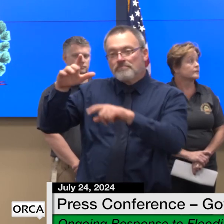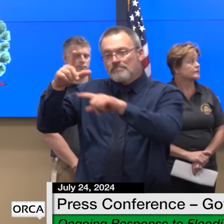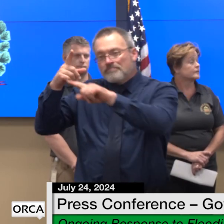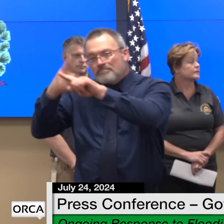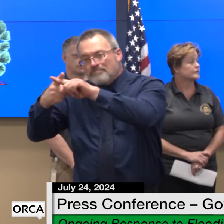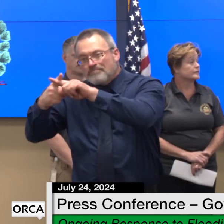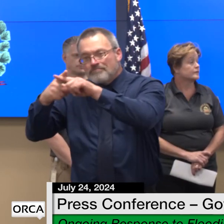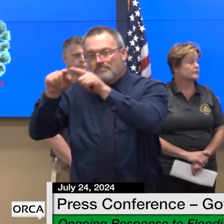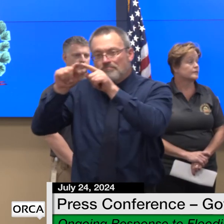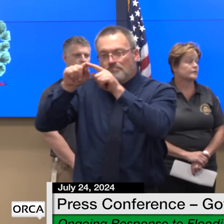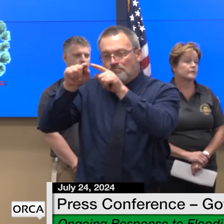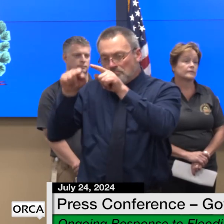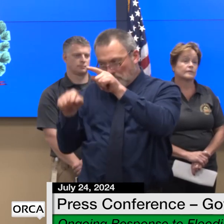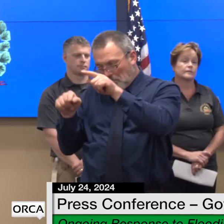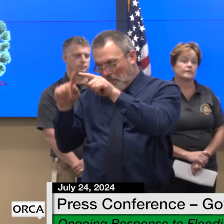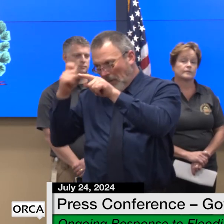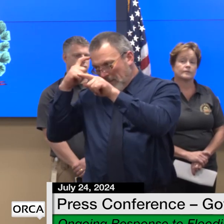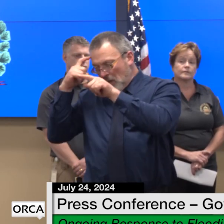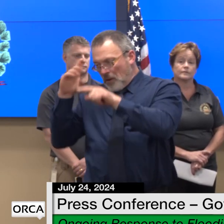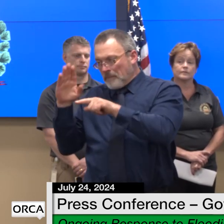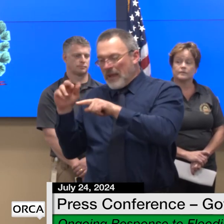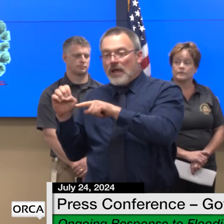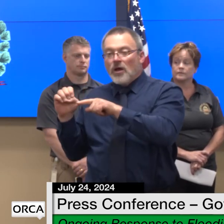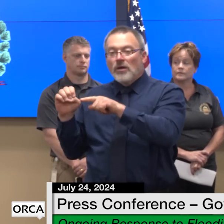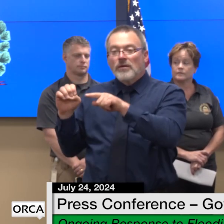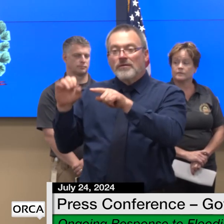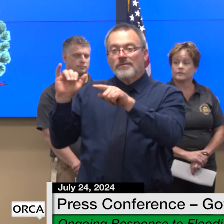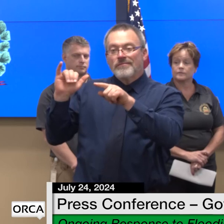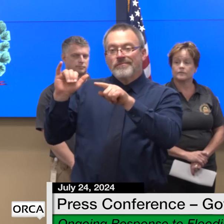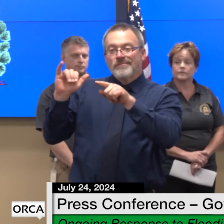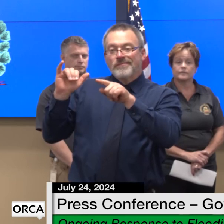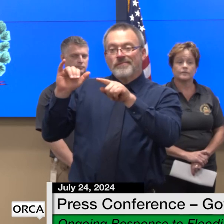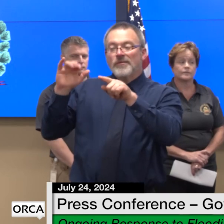Montpelier into Barrie and up to Websterville.